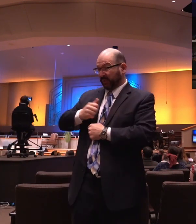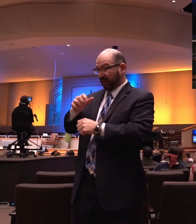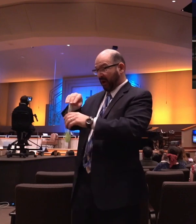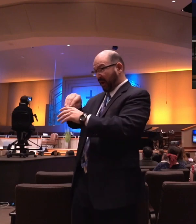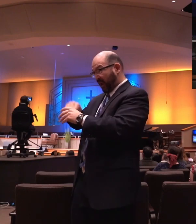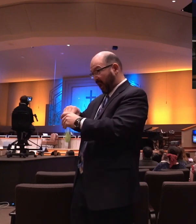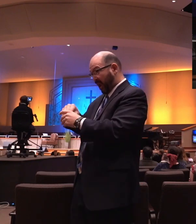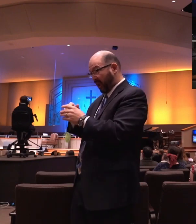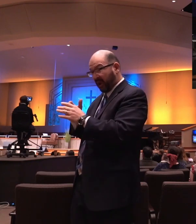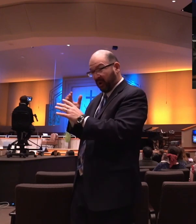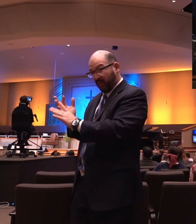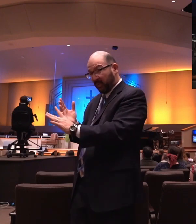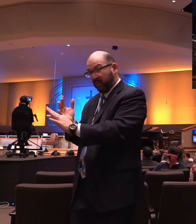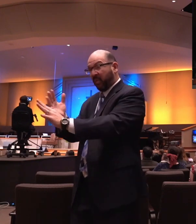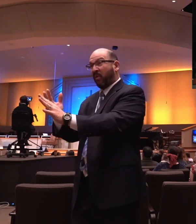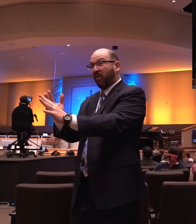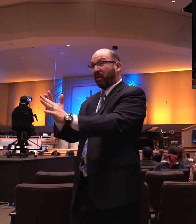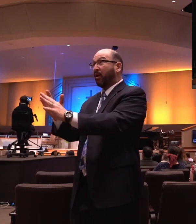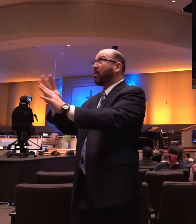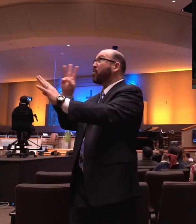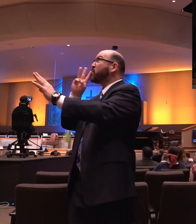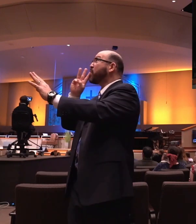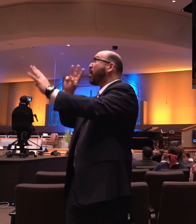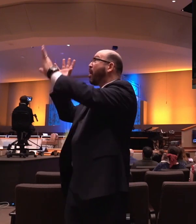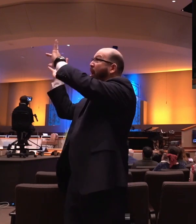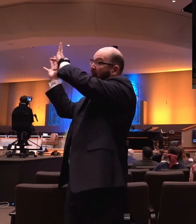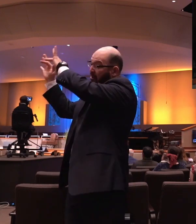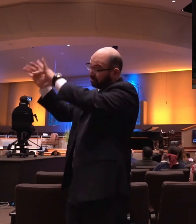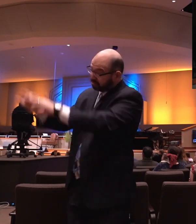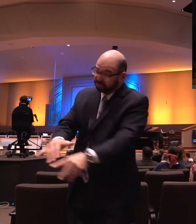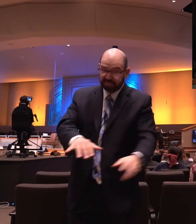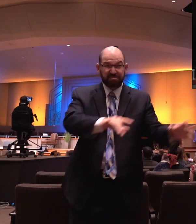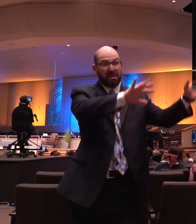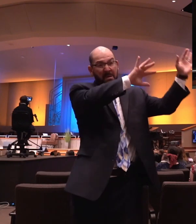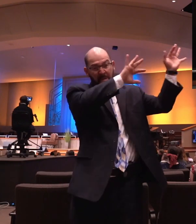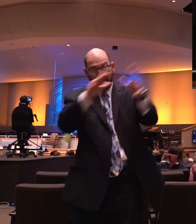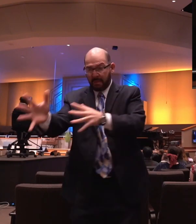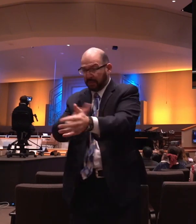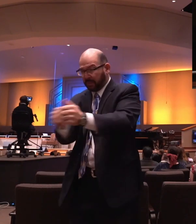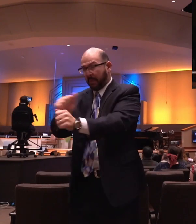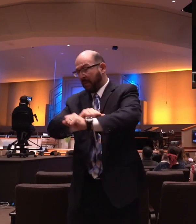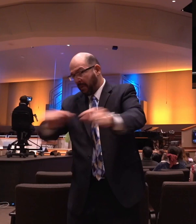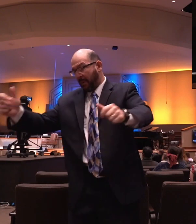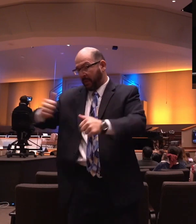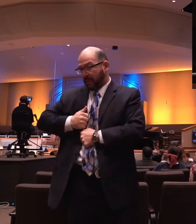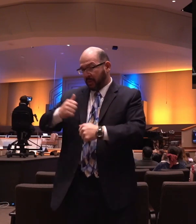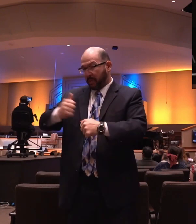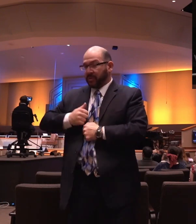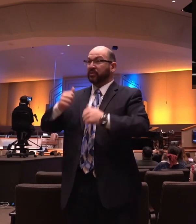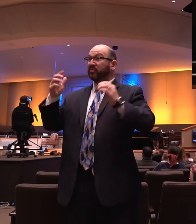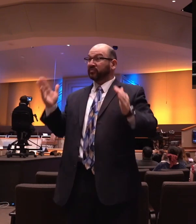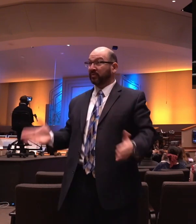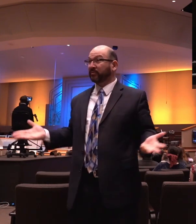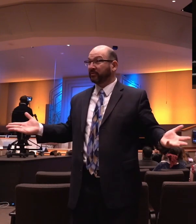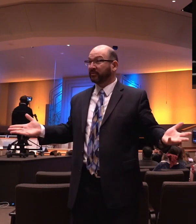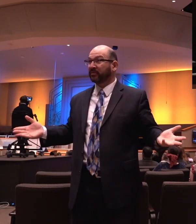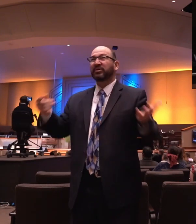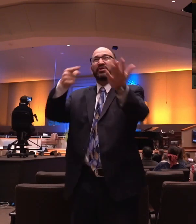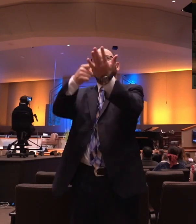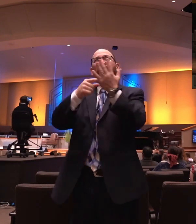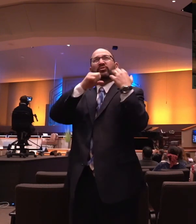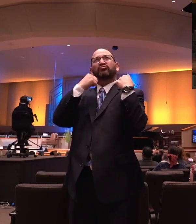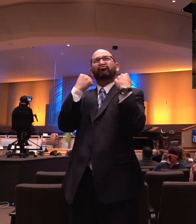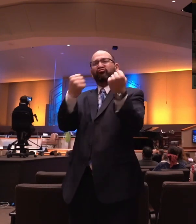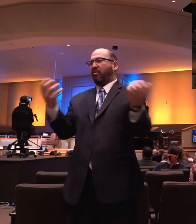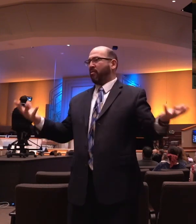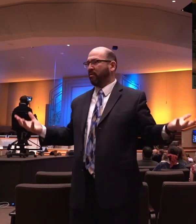those in Egypt knew that the Lord was God. He showed himself strong through Moses.